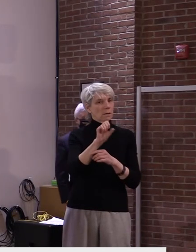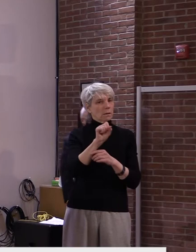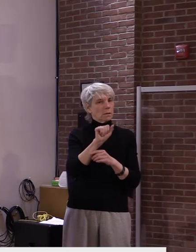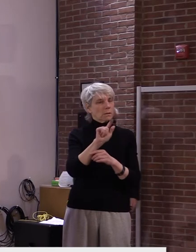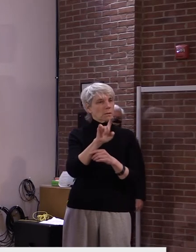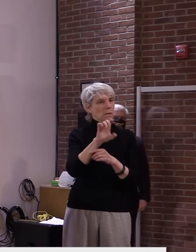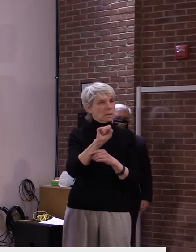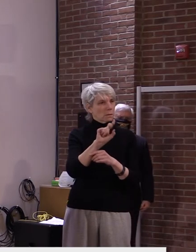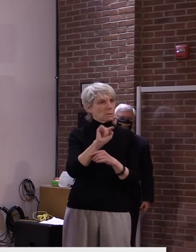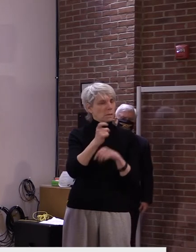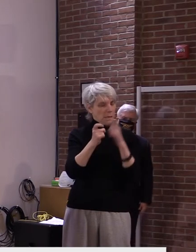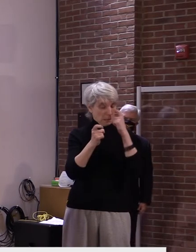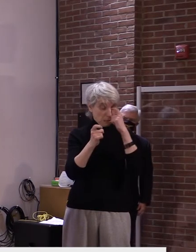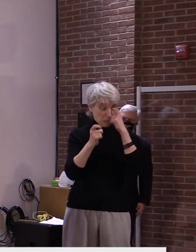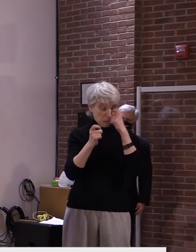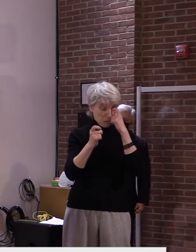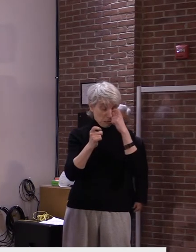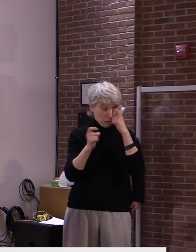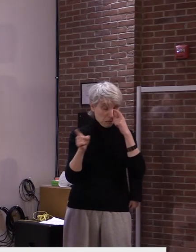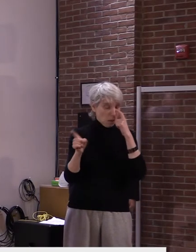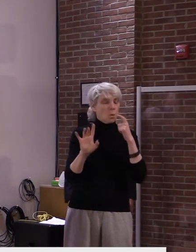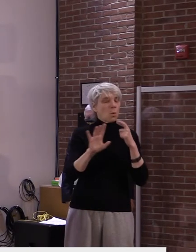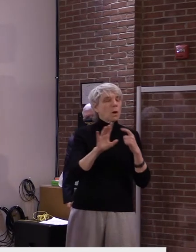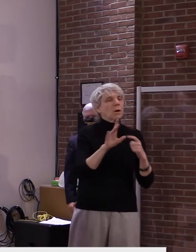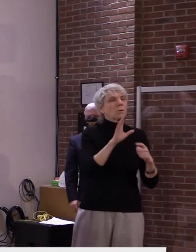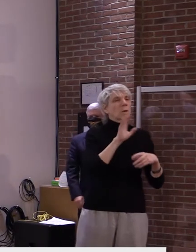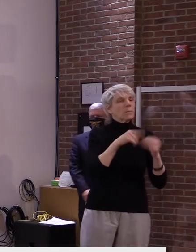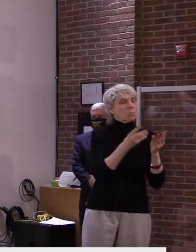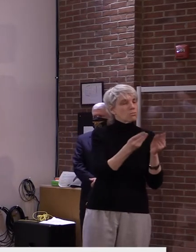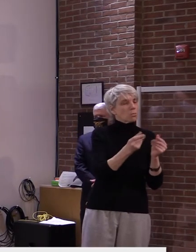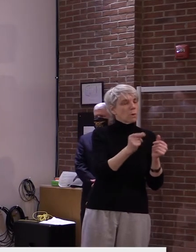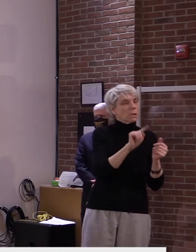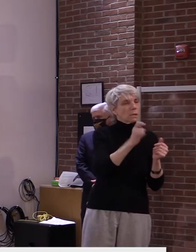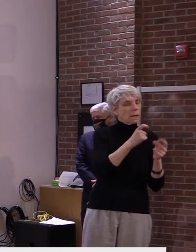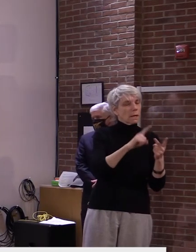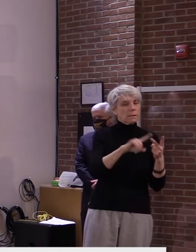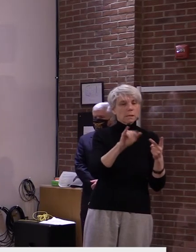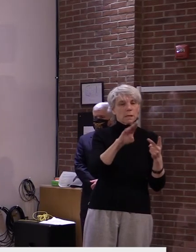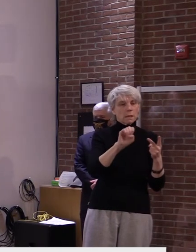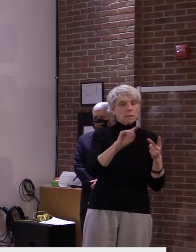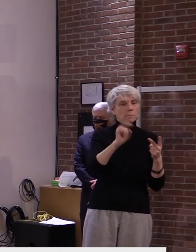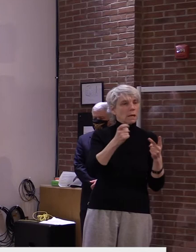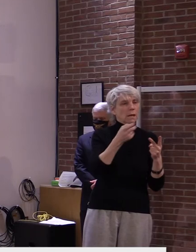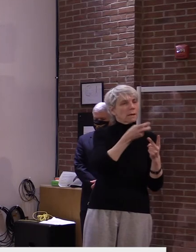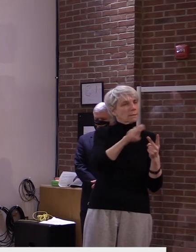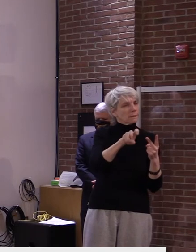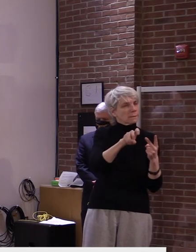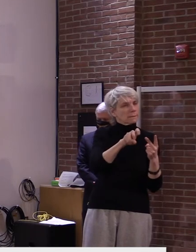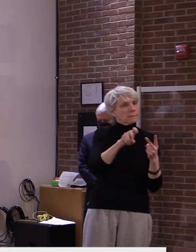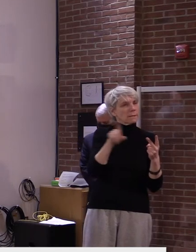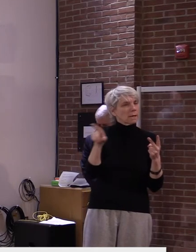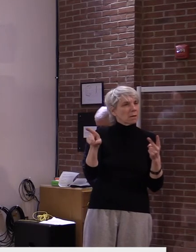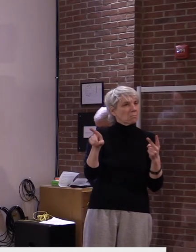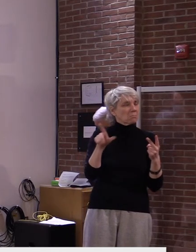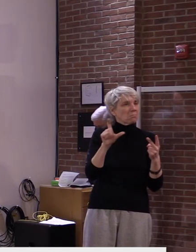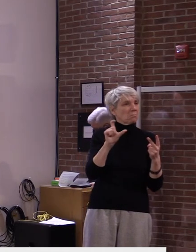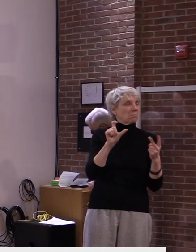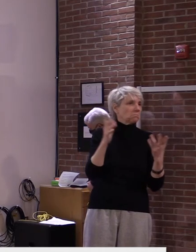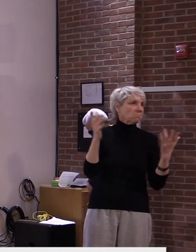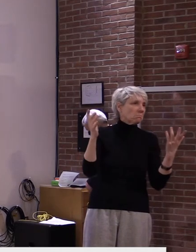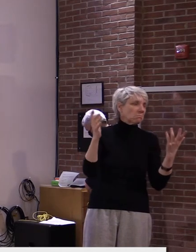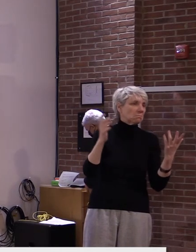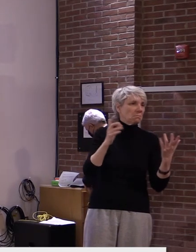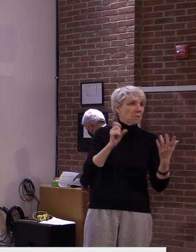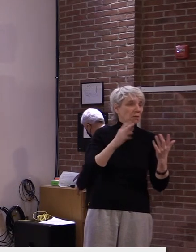switching out the property tax for the income tax. If it were an even sum game, would you care one way or the other whether